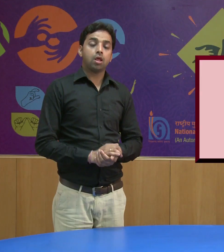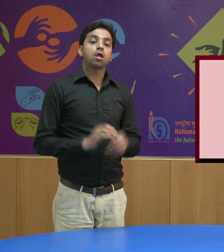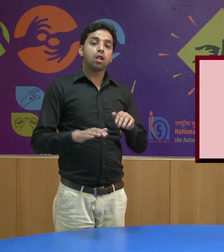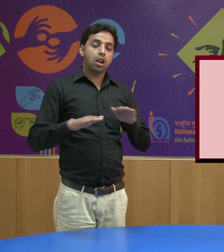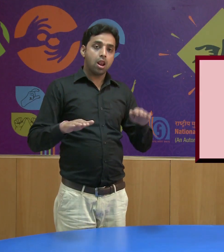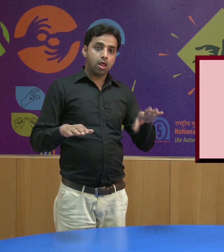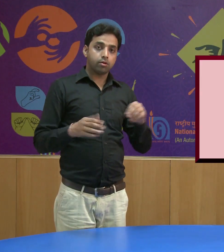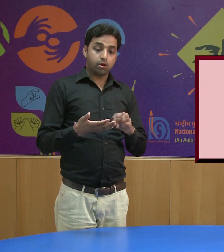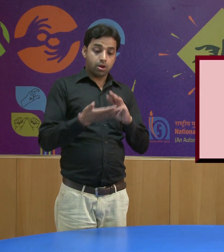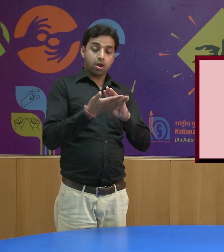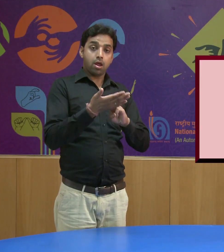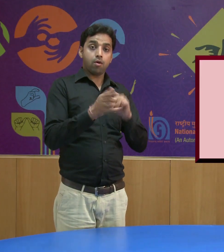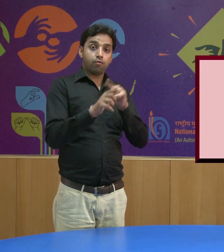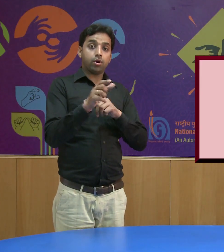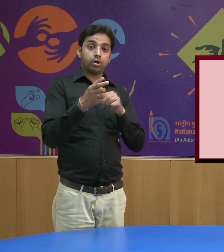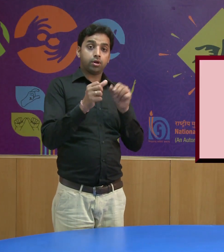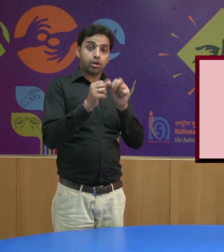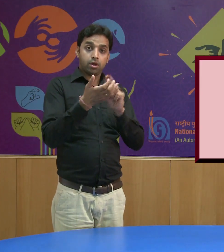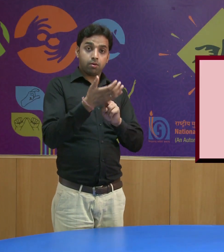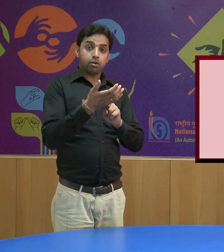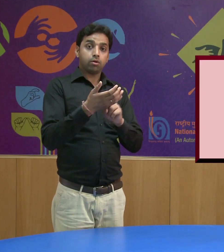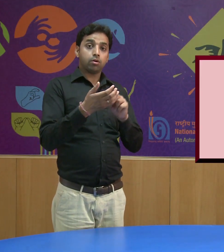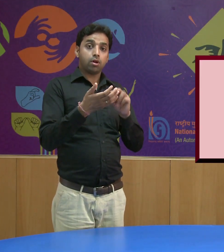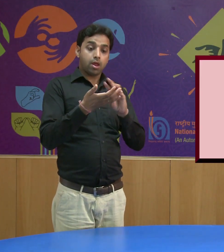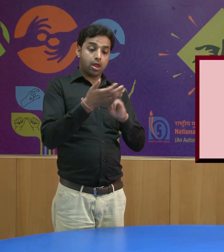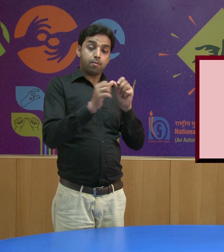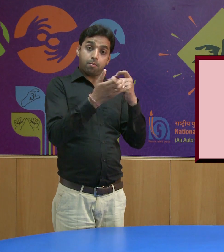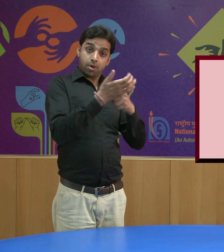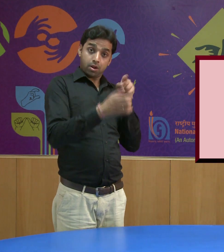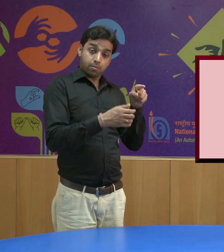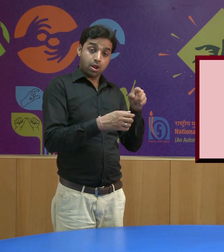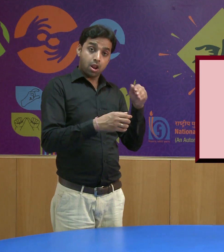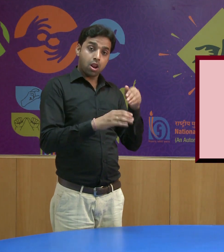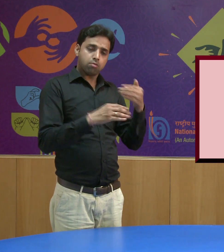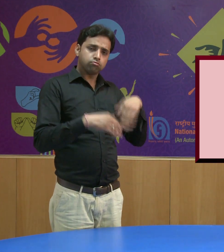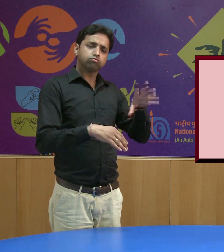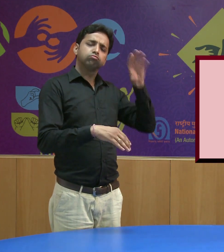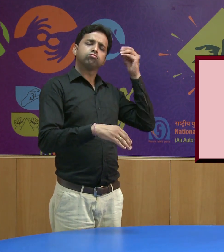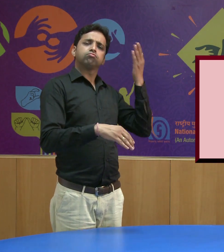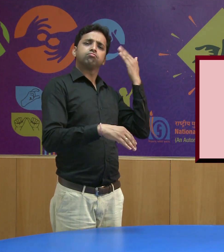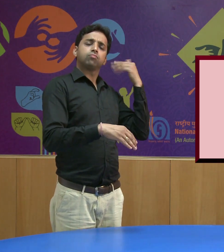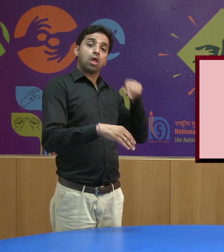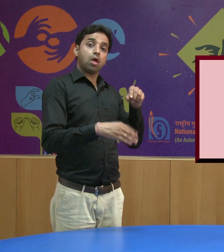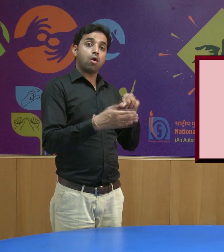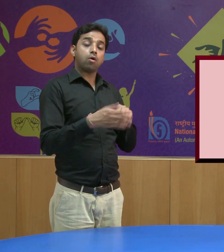Myanmar. Learners, Myanmar was earlier known as Burma.